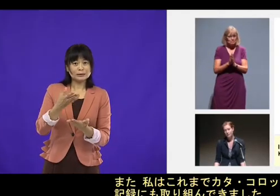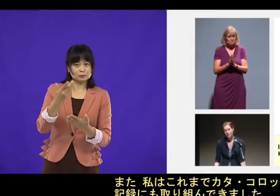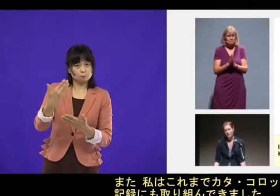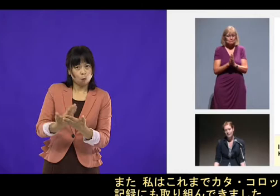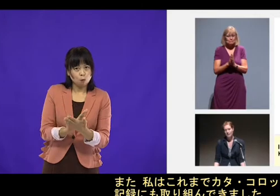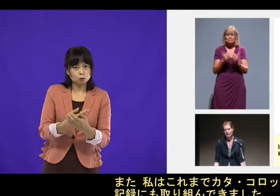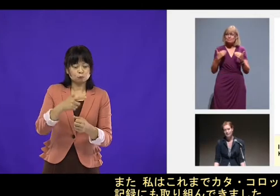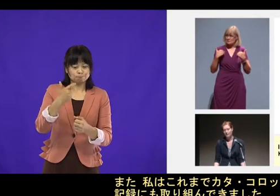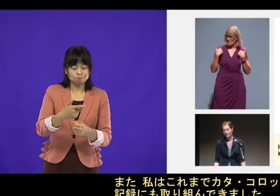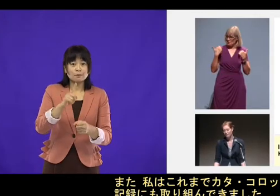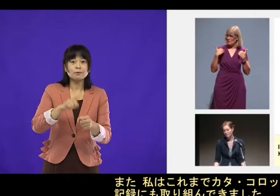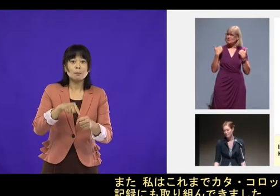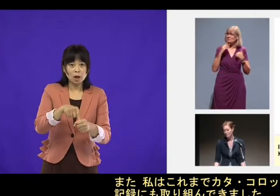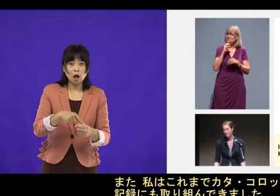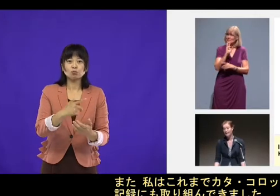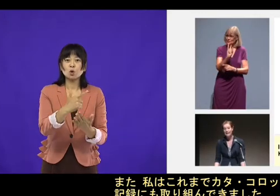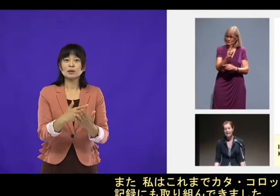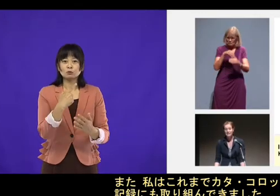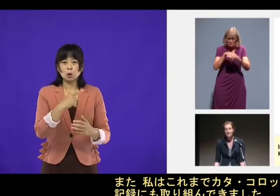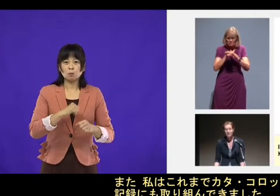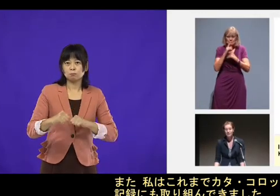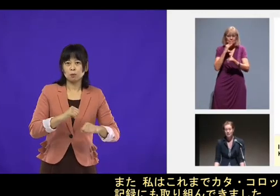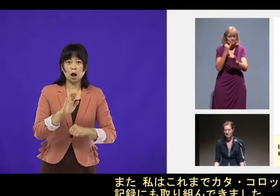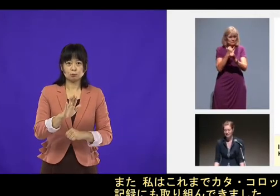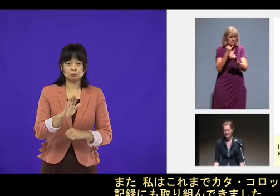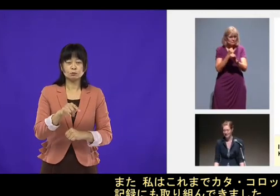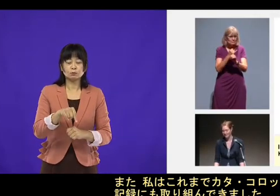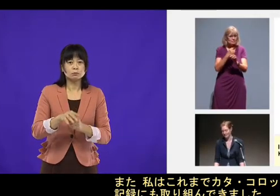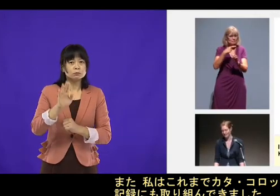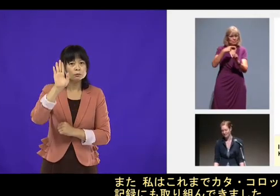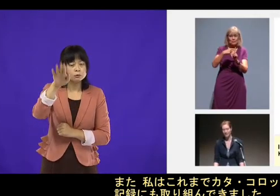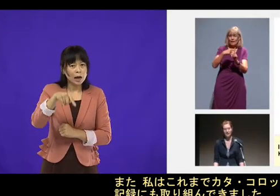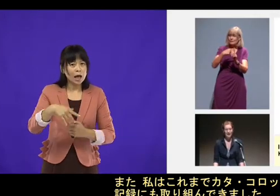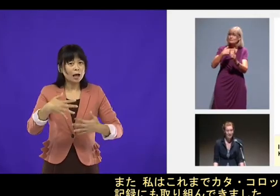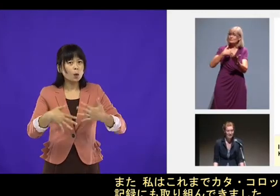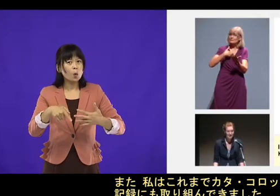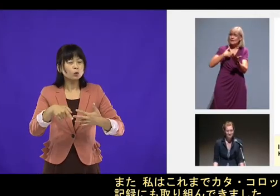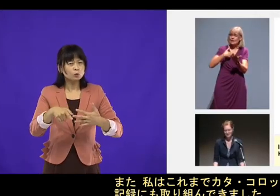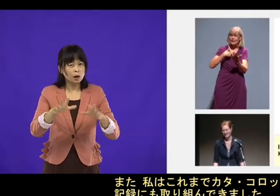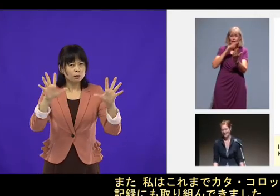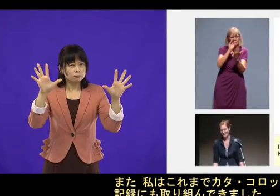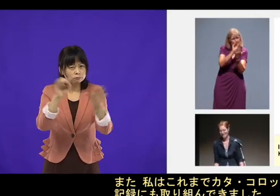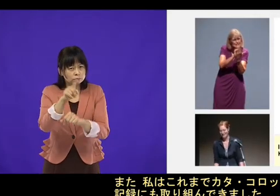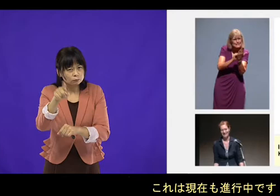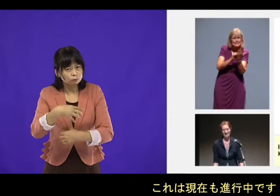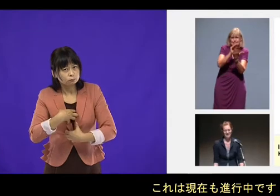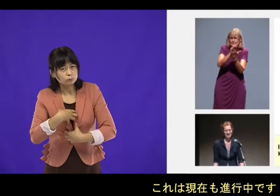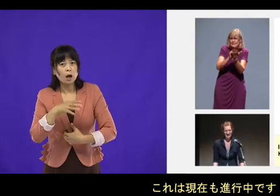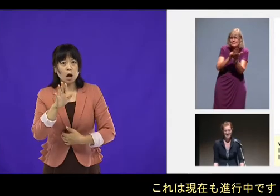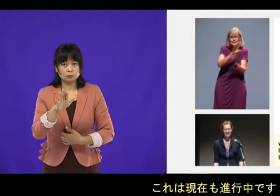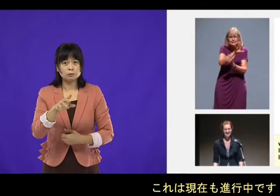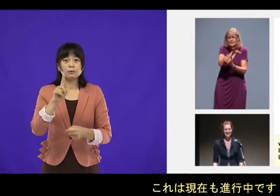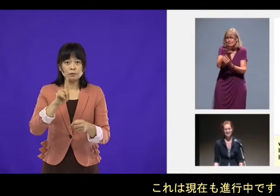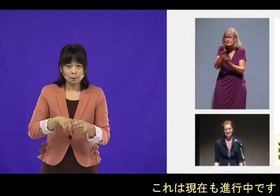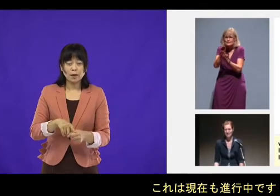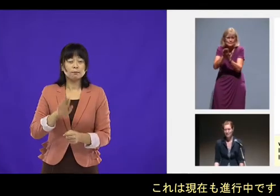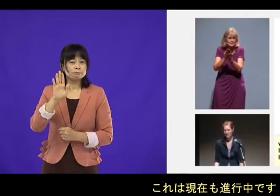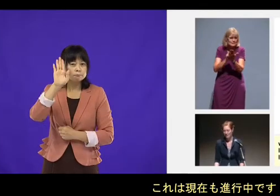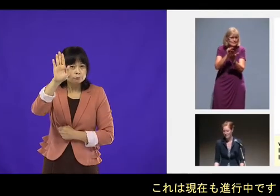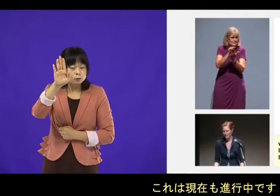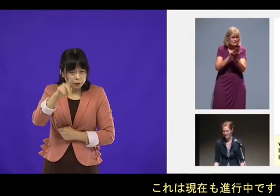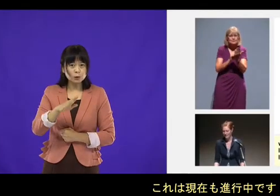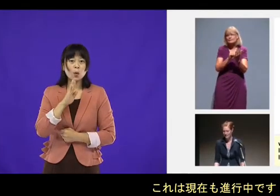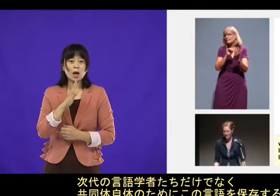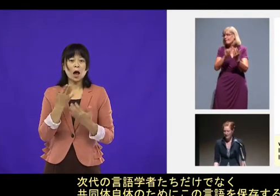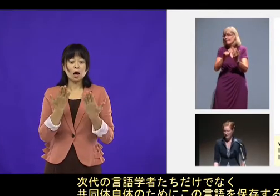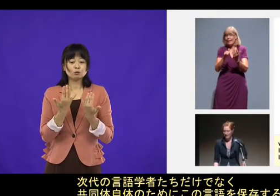And I've also been sort of dedicated to document Katakoloq adequately, I would say, which is an